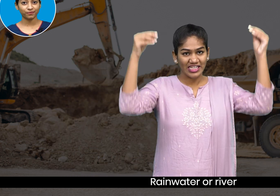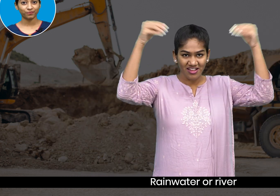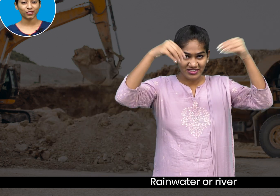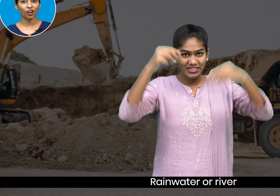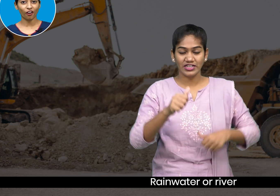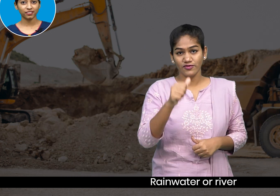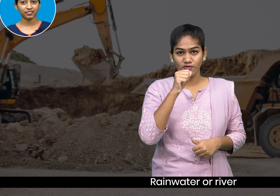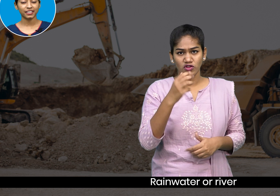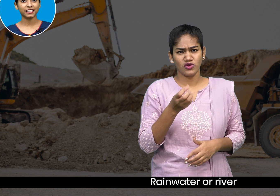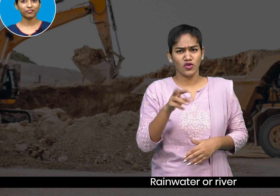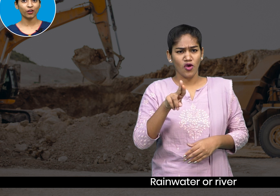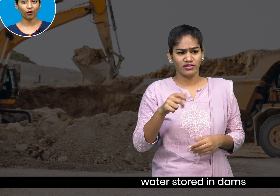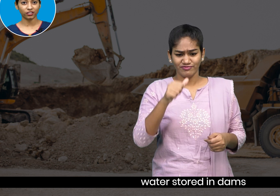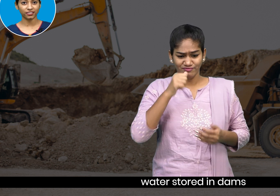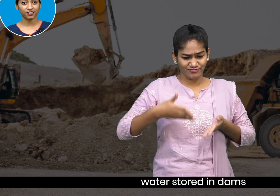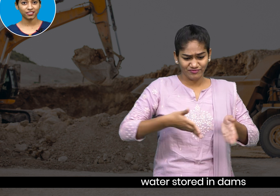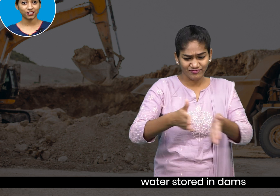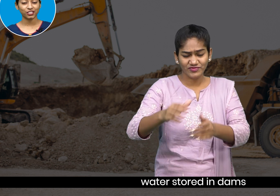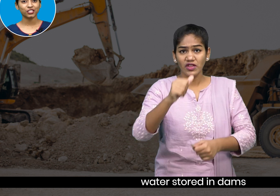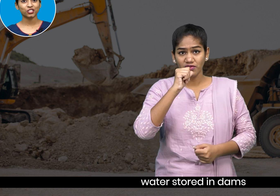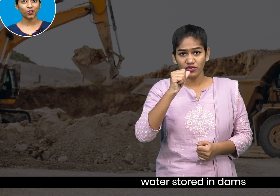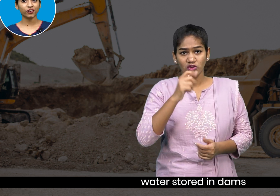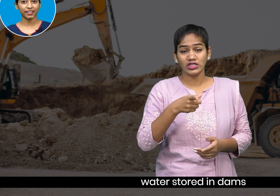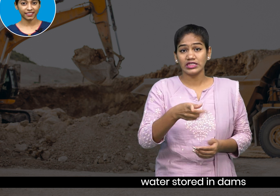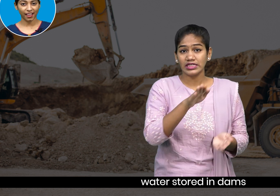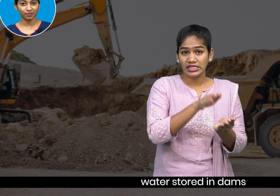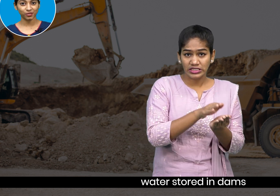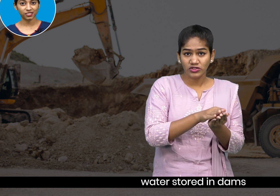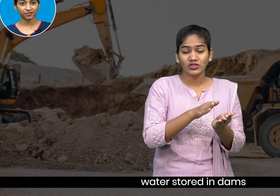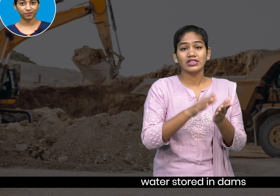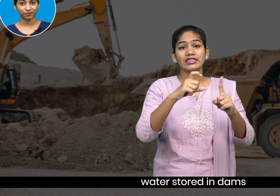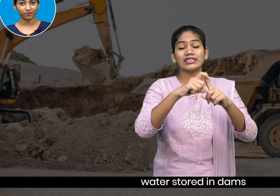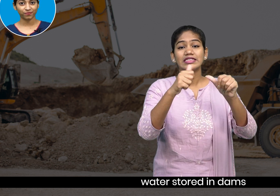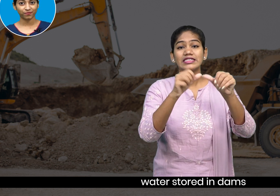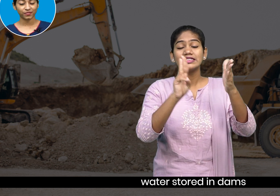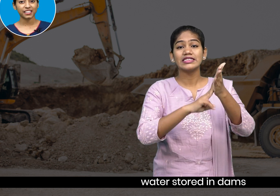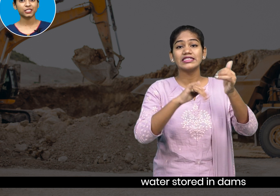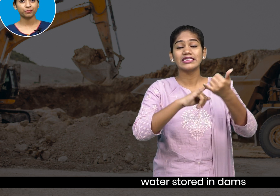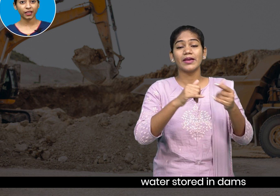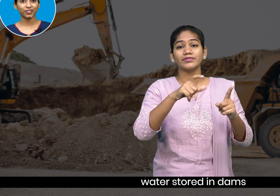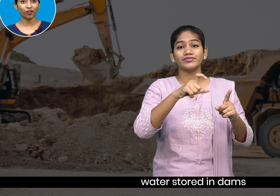rainwater or river water stored in dams